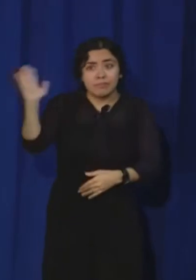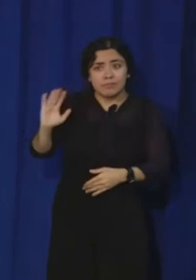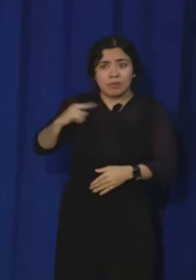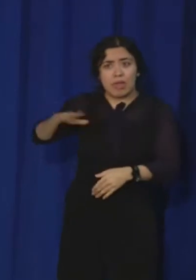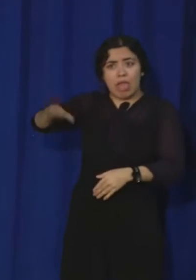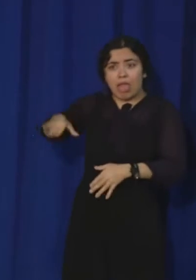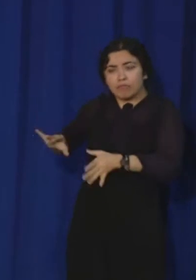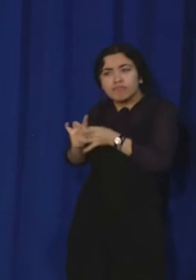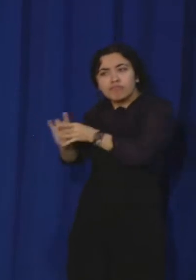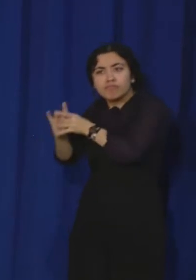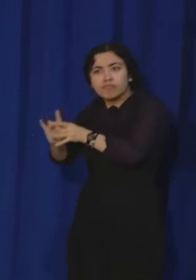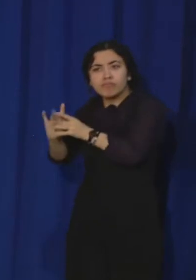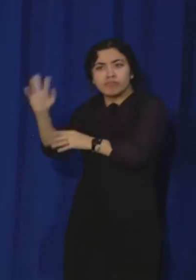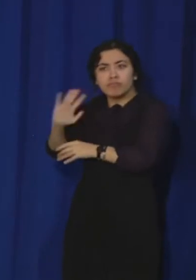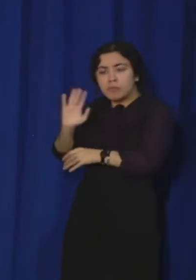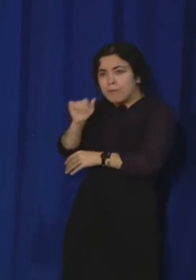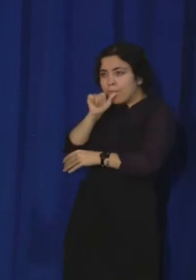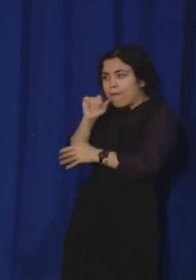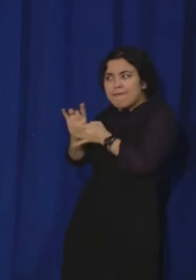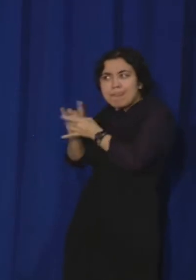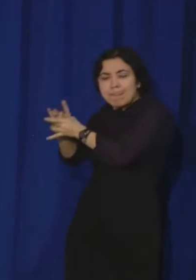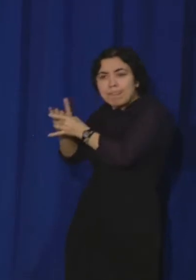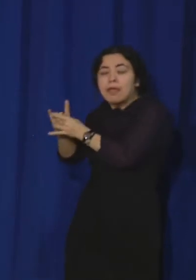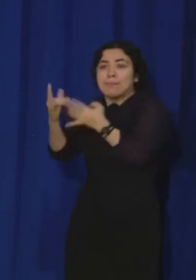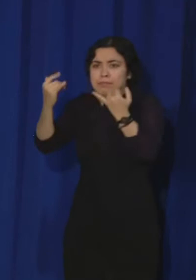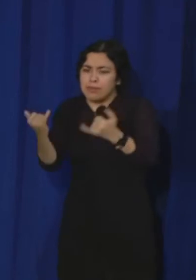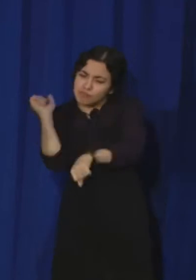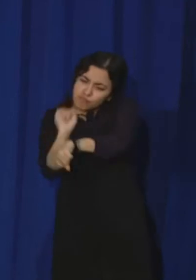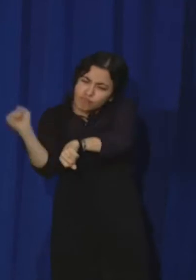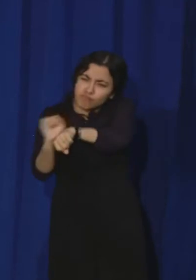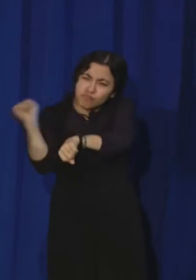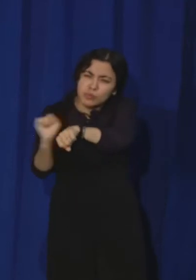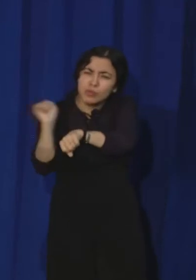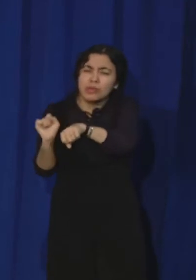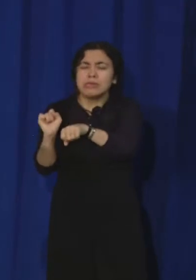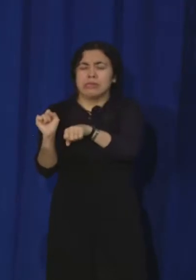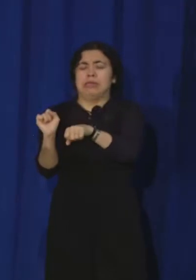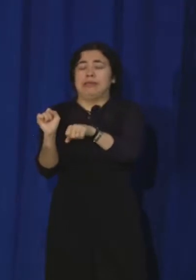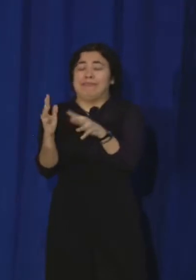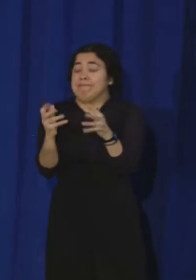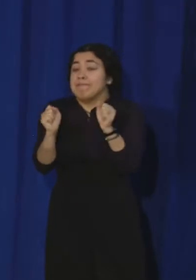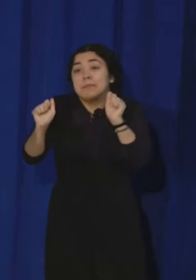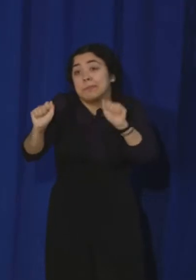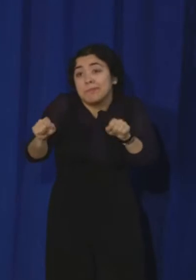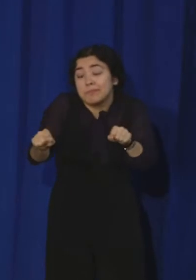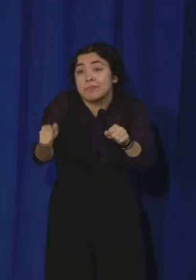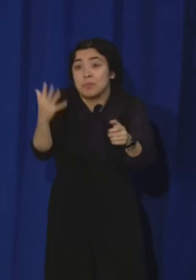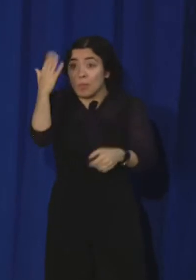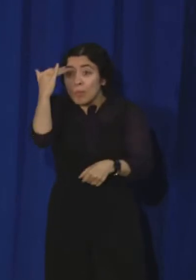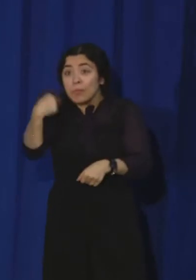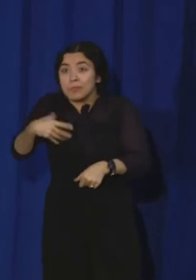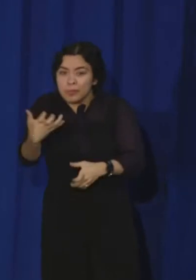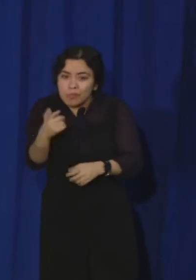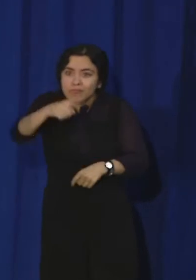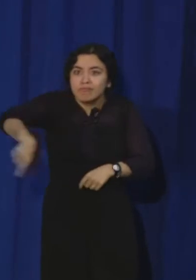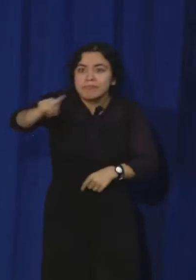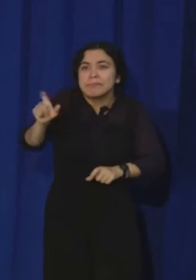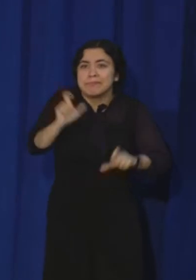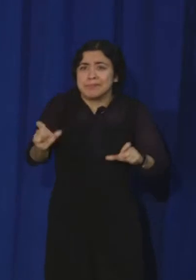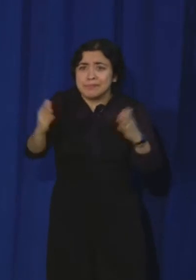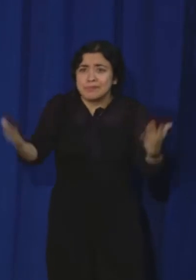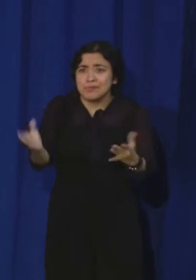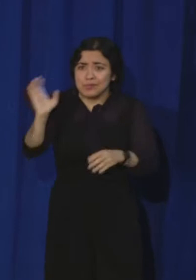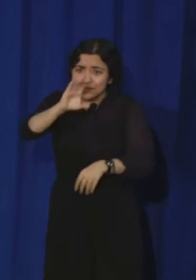we are working as fast as we can to make sure our people here in Chicago who